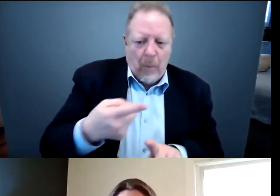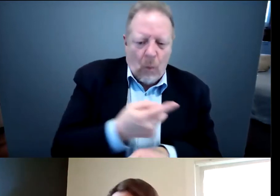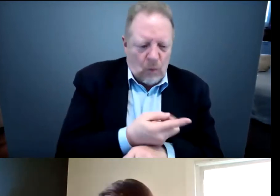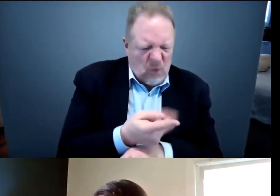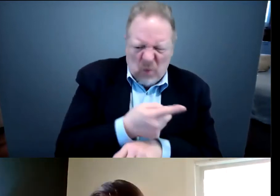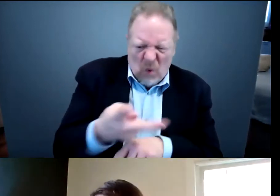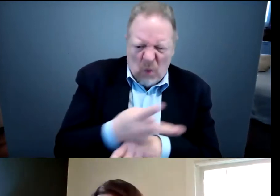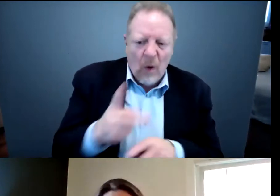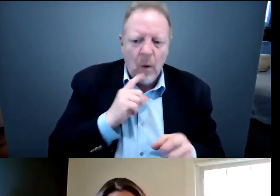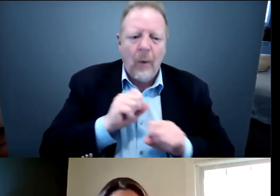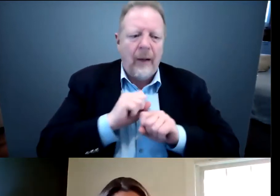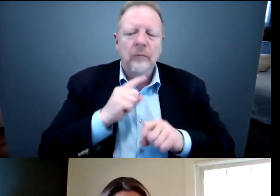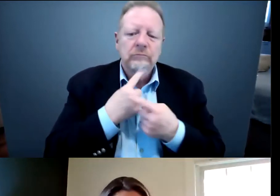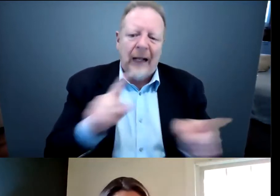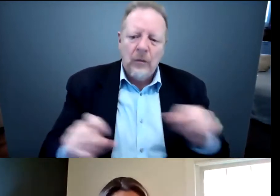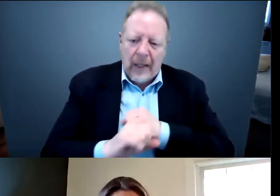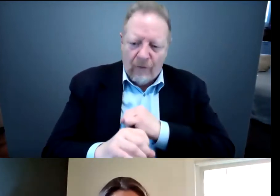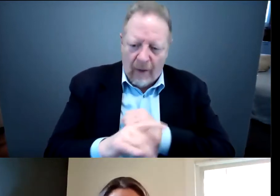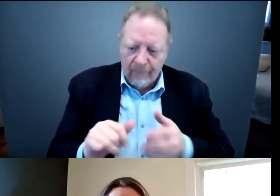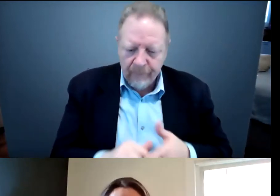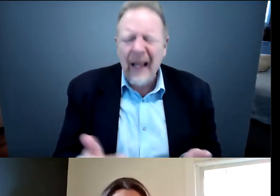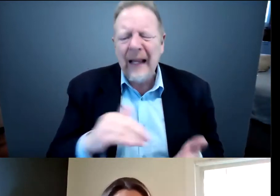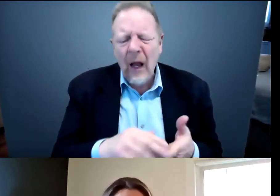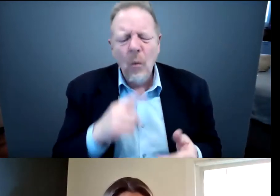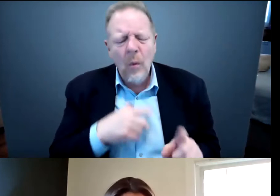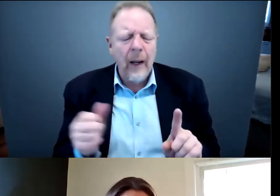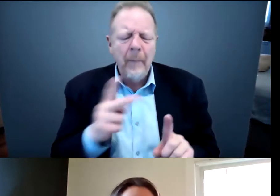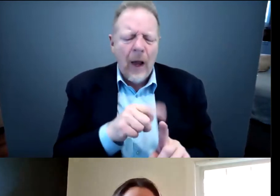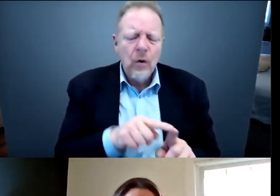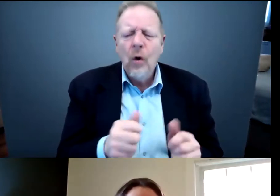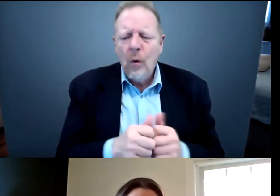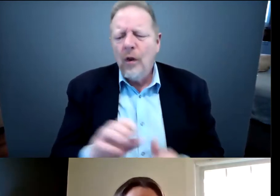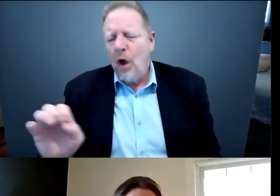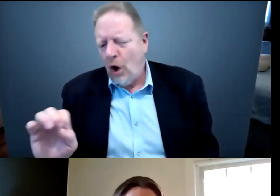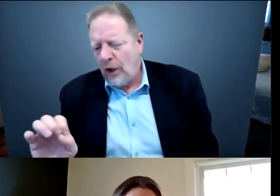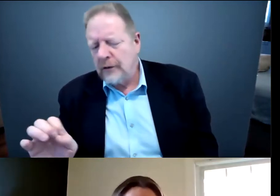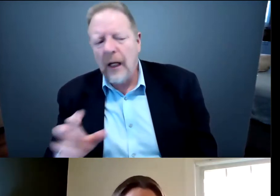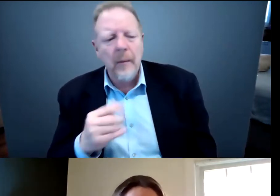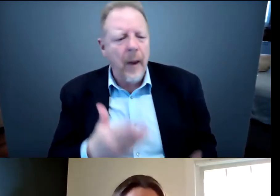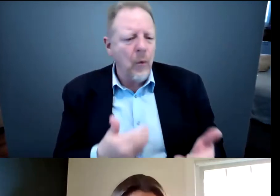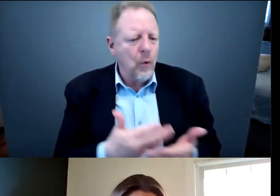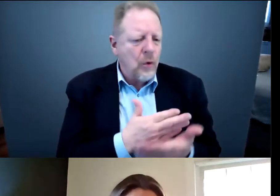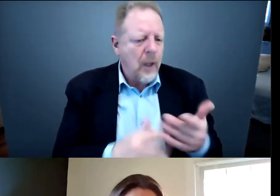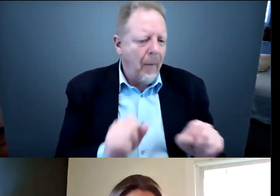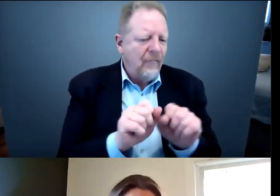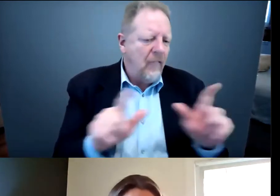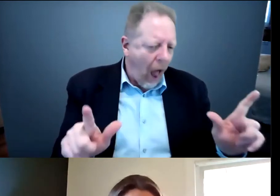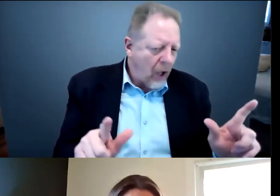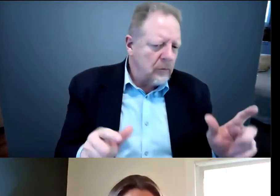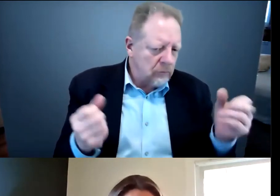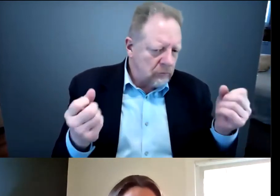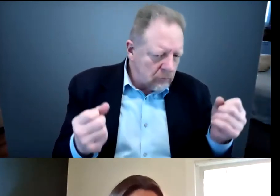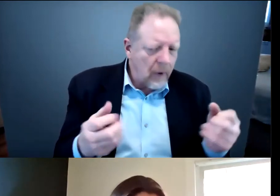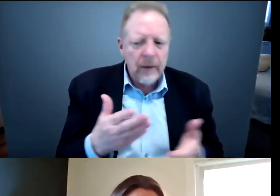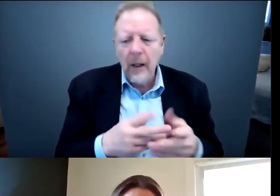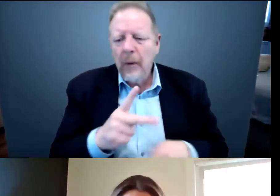weeks. So again, we'll get back to you with Ernest, and hopefully we can do some blogs and maybe have, you know, some kind of